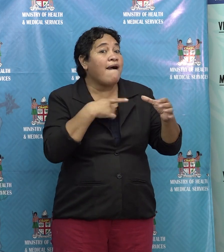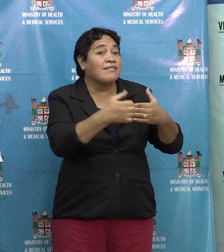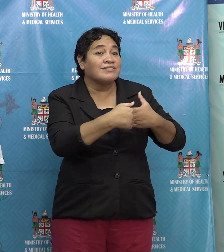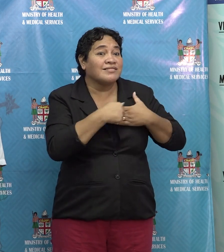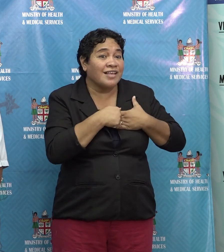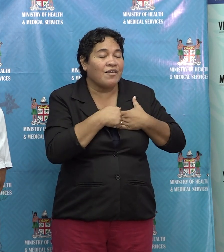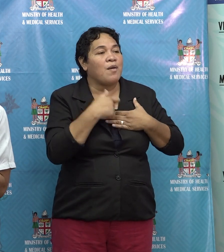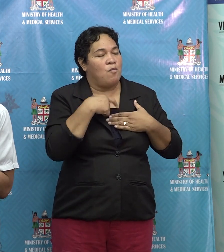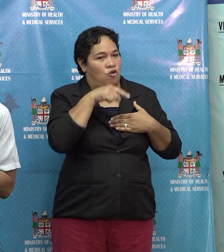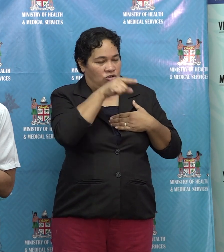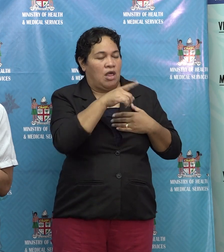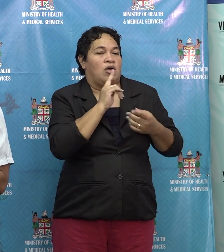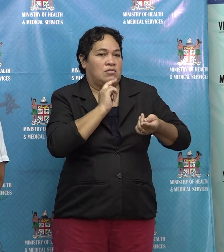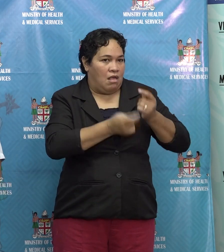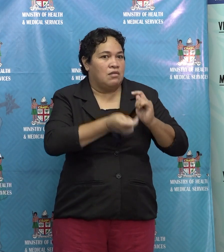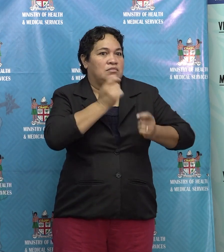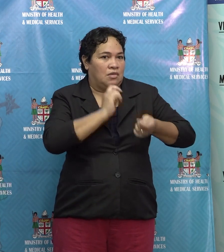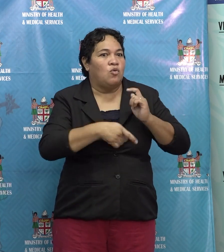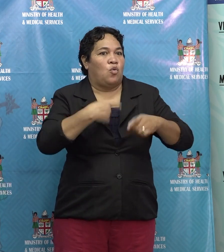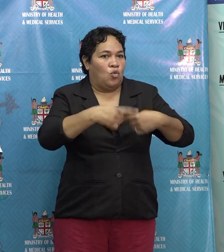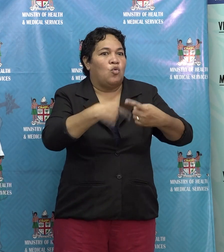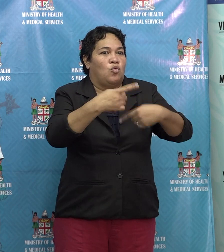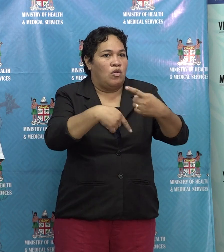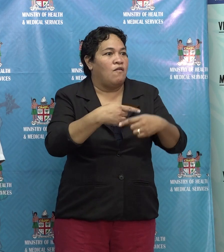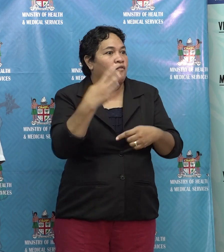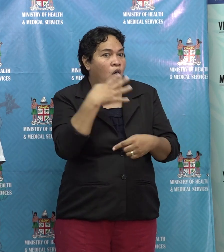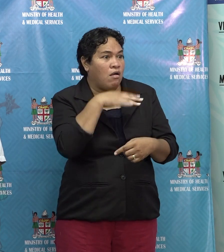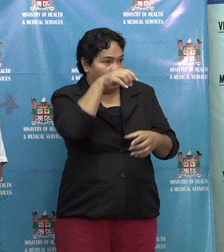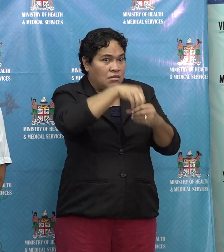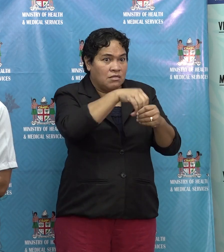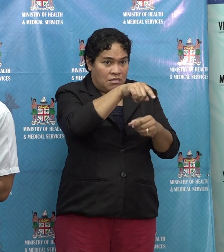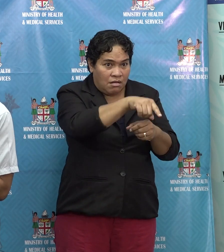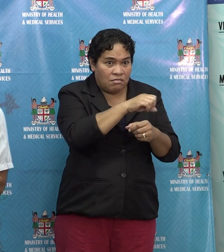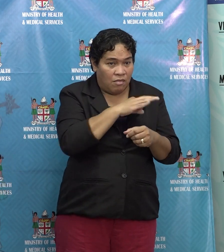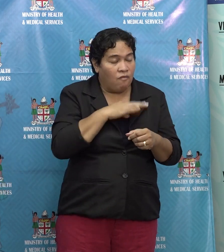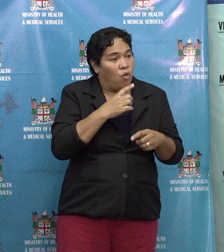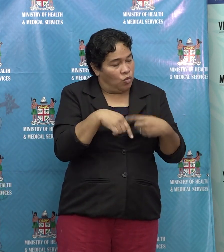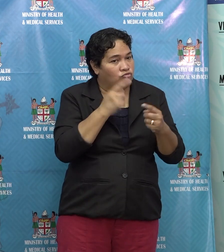at the moment is the fact that they're running tests back and forth on all 400.